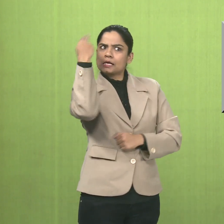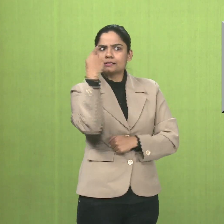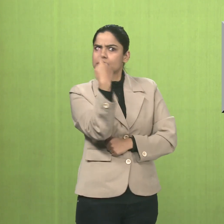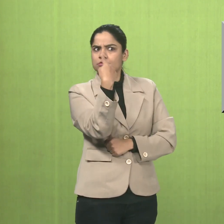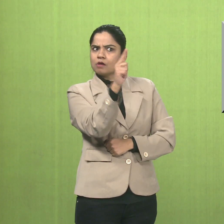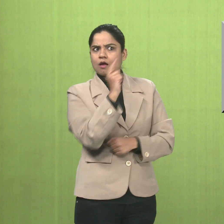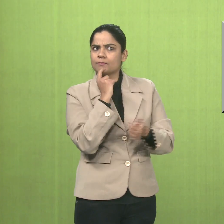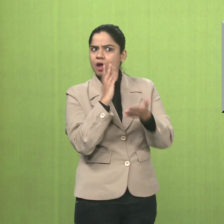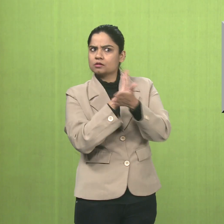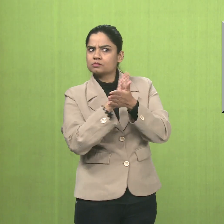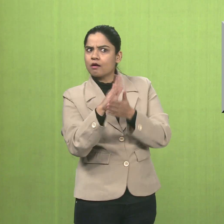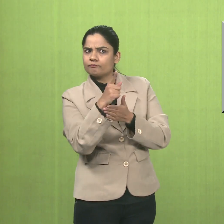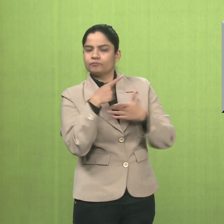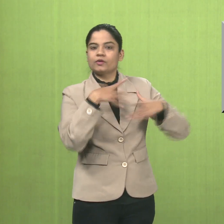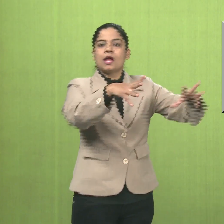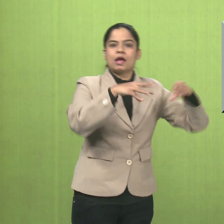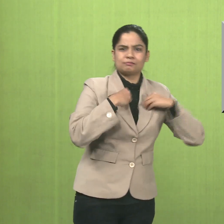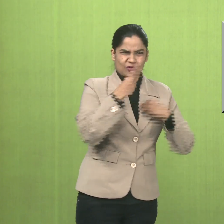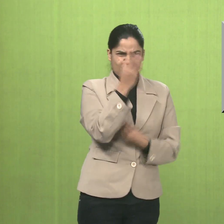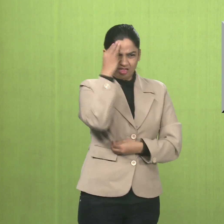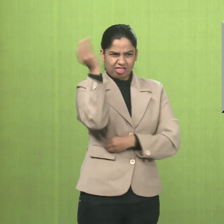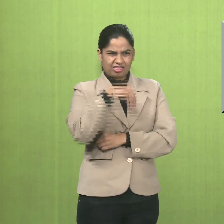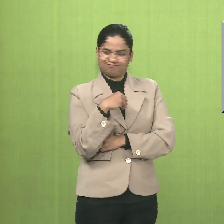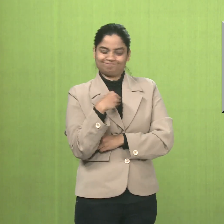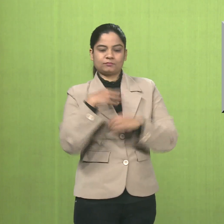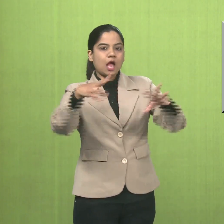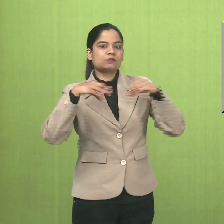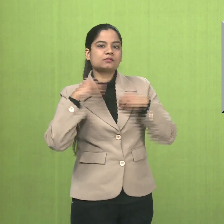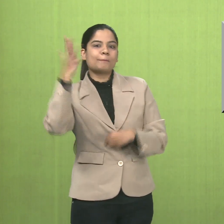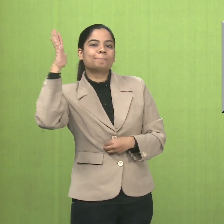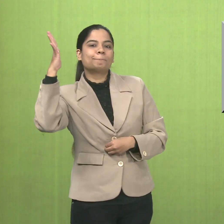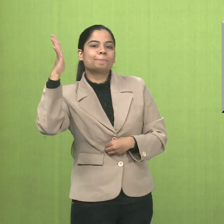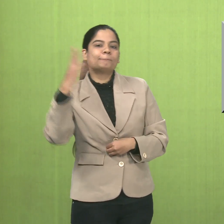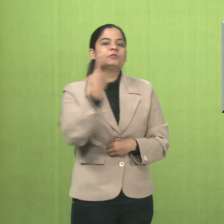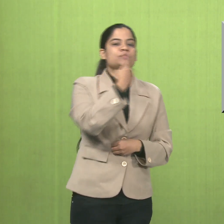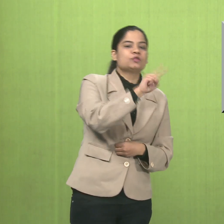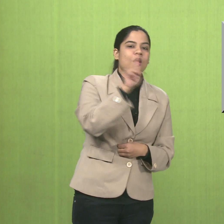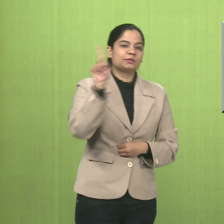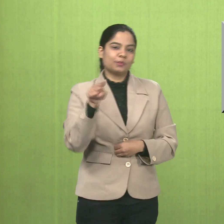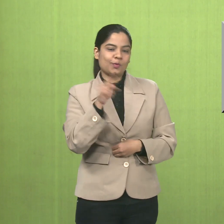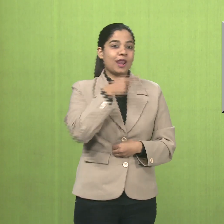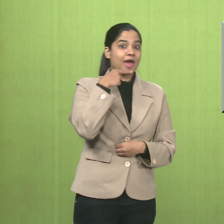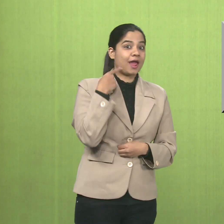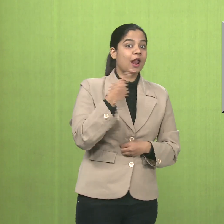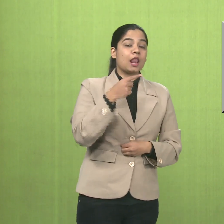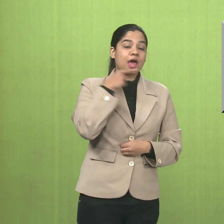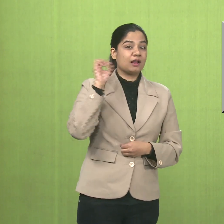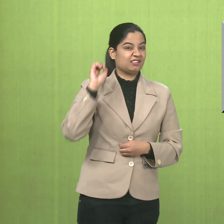Firstly, you listen to the right thing, and if you feel it's right, you accept it, and if you feel it's not right, you don't accept it. In red, you